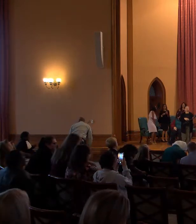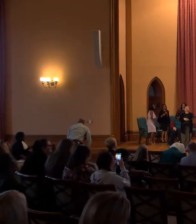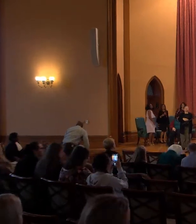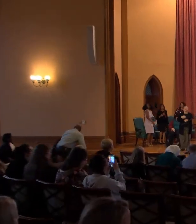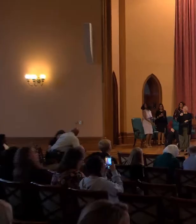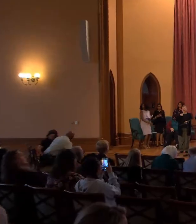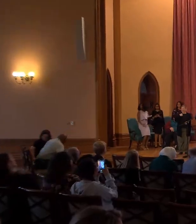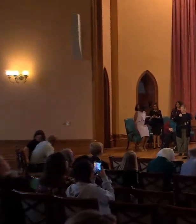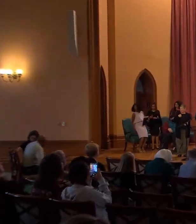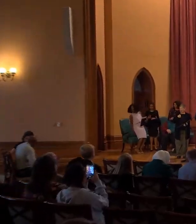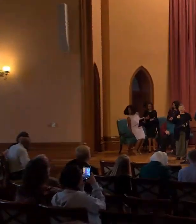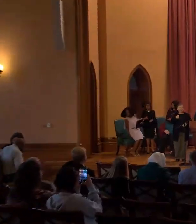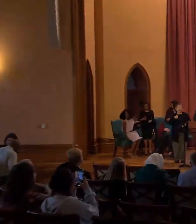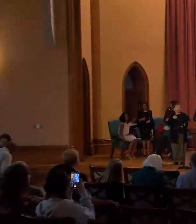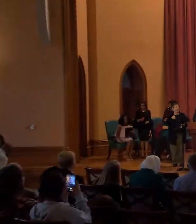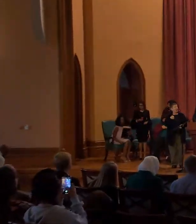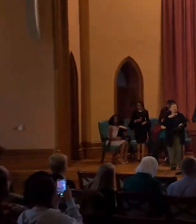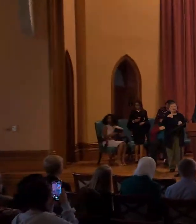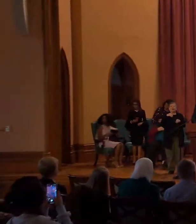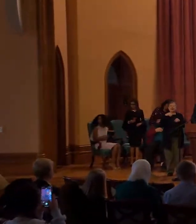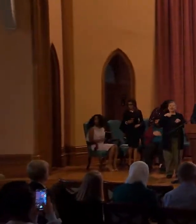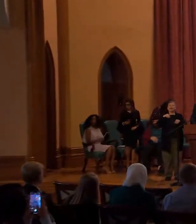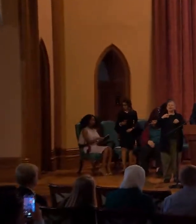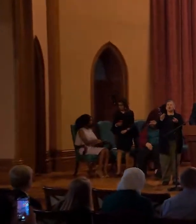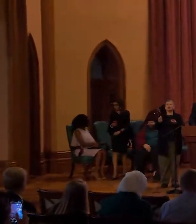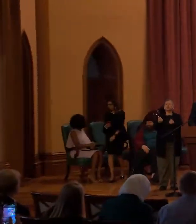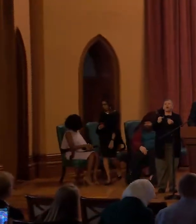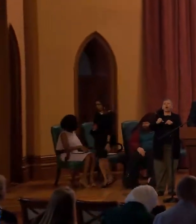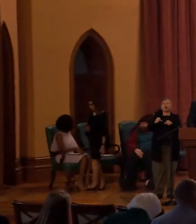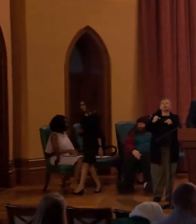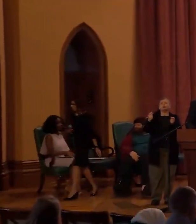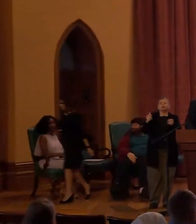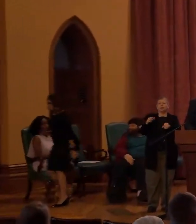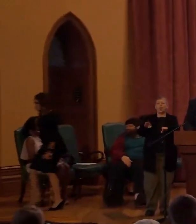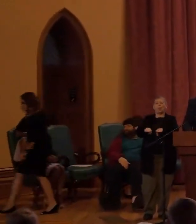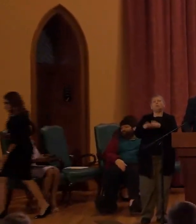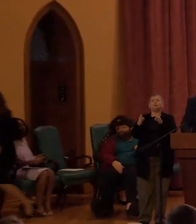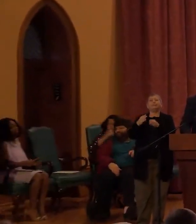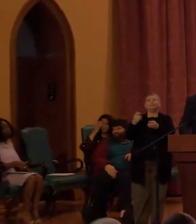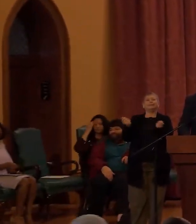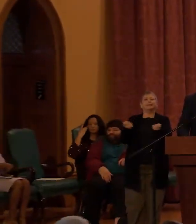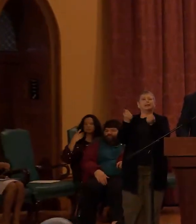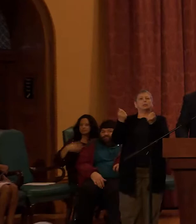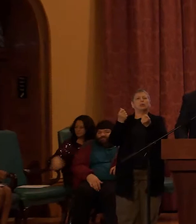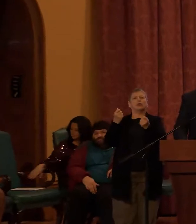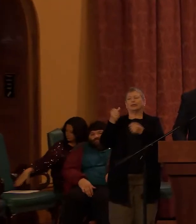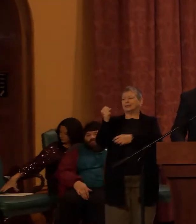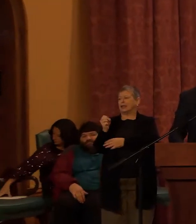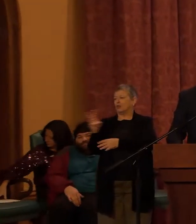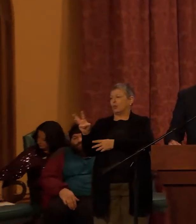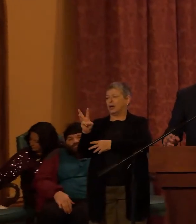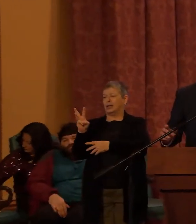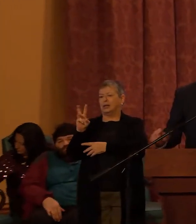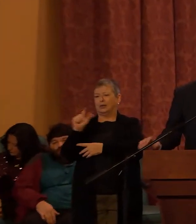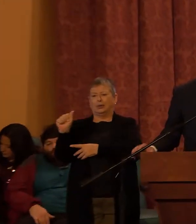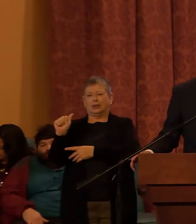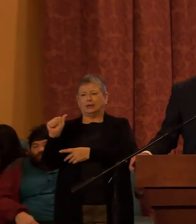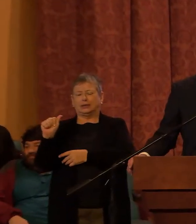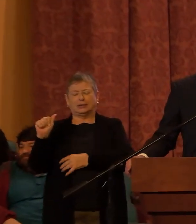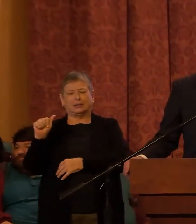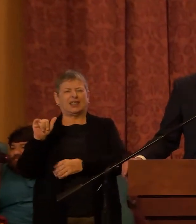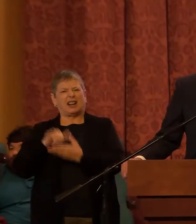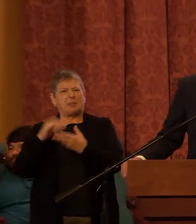You know, I was at a groundbreaking a while back in Southwest Louisiana, and it was just a torrential, this was years